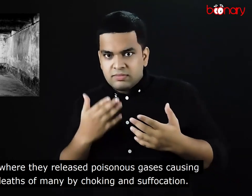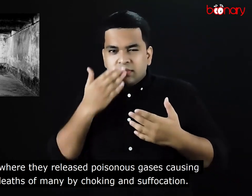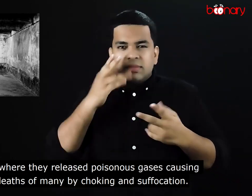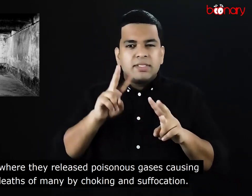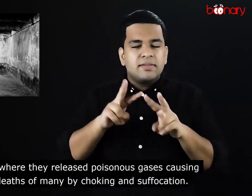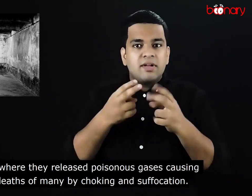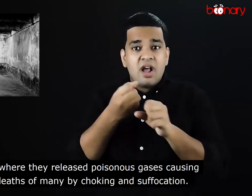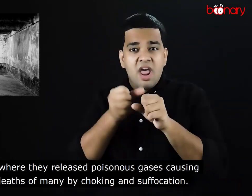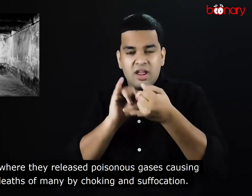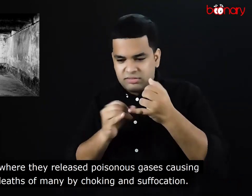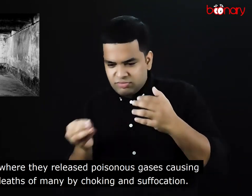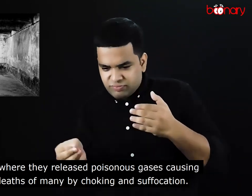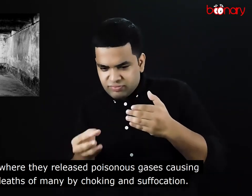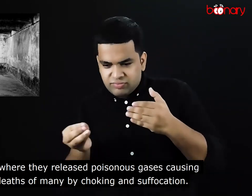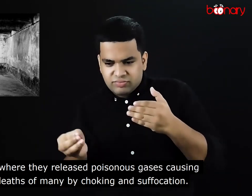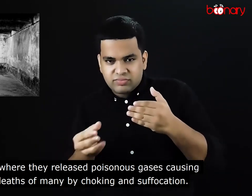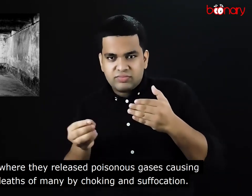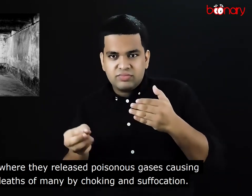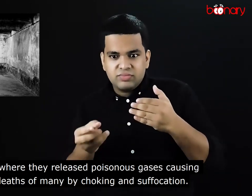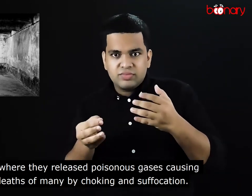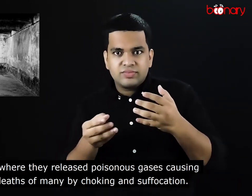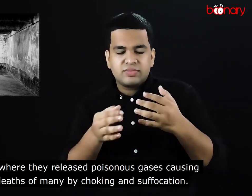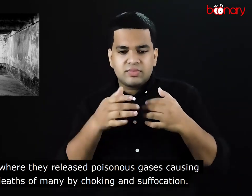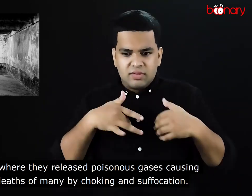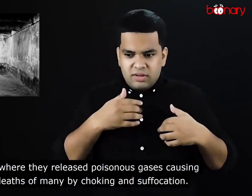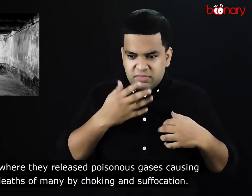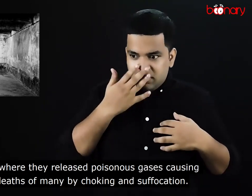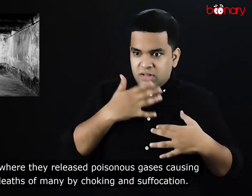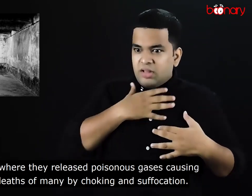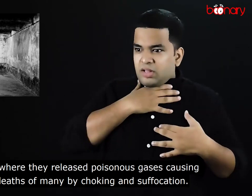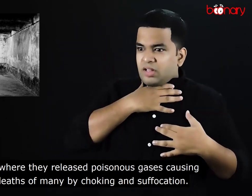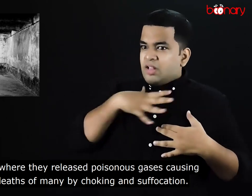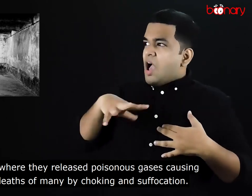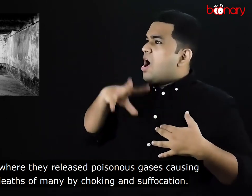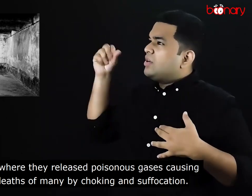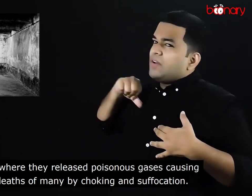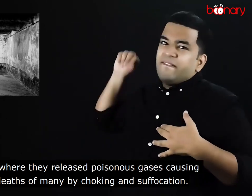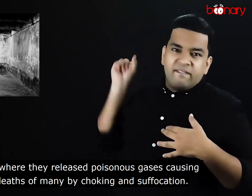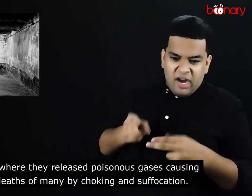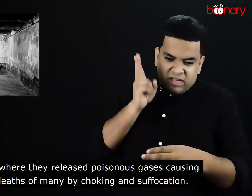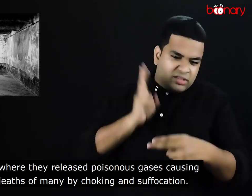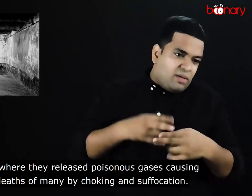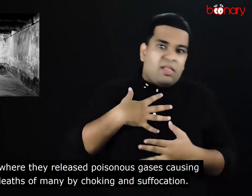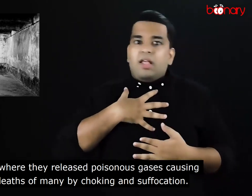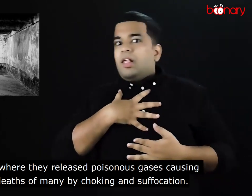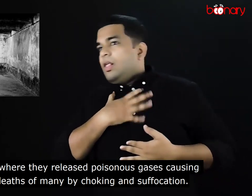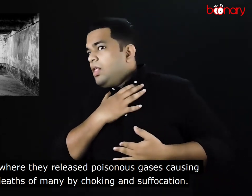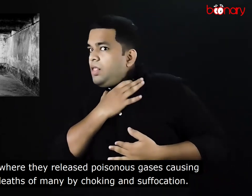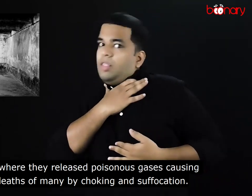released poisonous gases, causing the deaths of many by choking and suffocation.